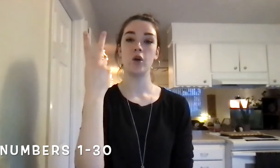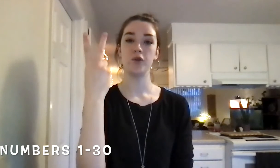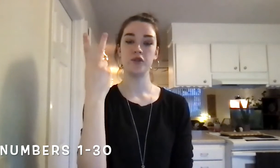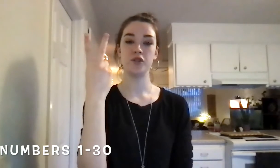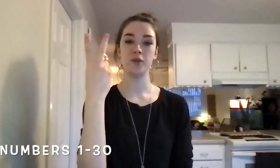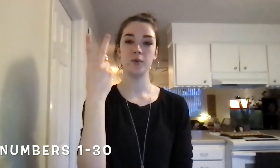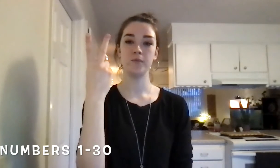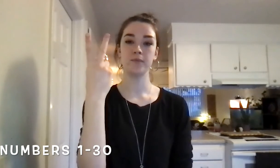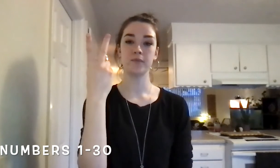2,